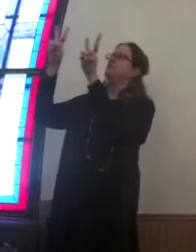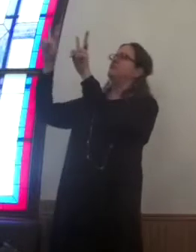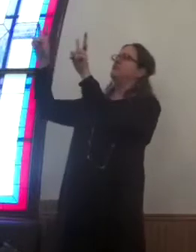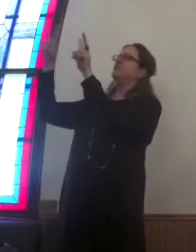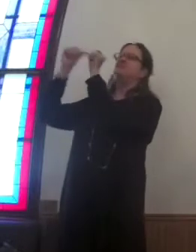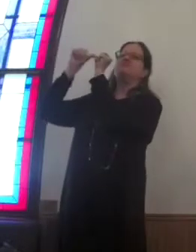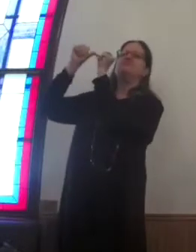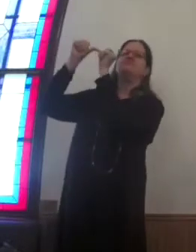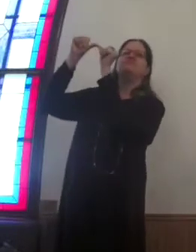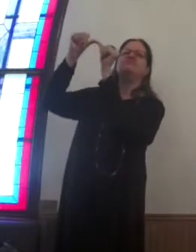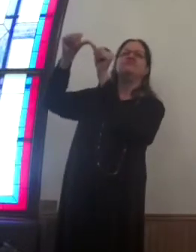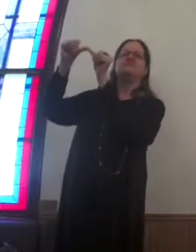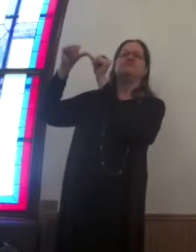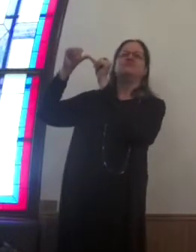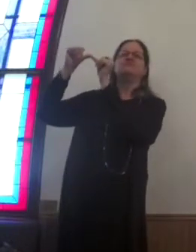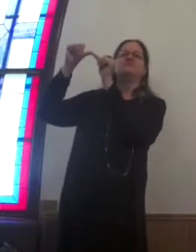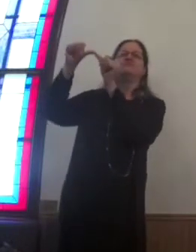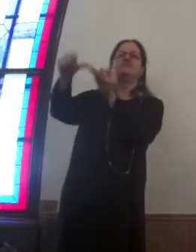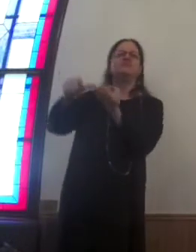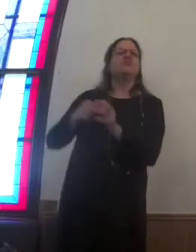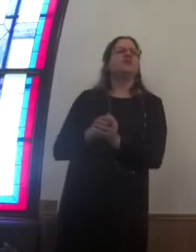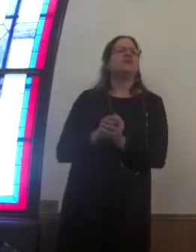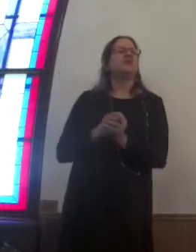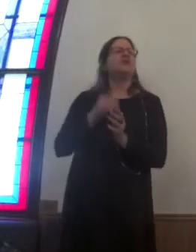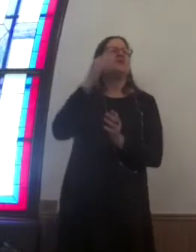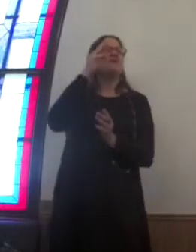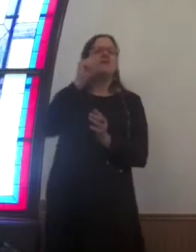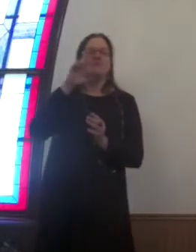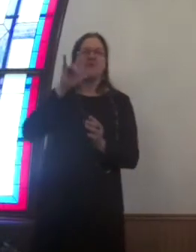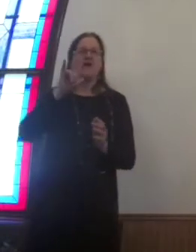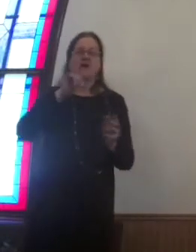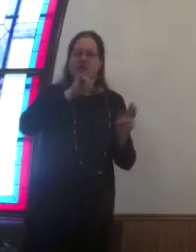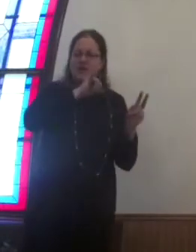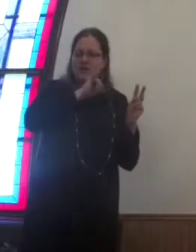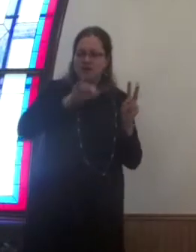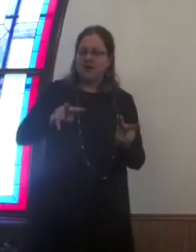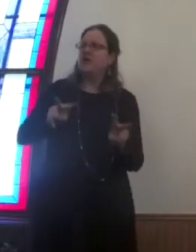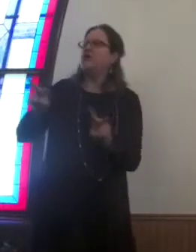May we be filled with that joy of Mary when she sets her eyes on the teacher,